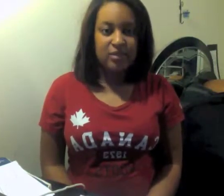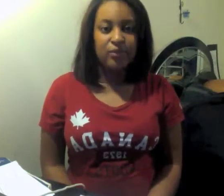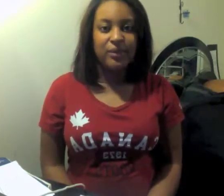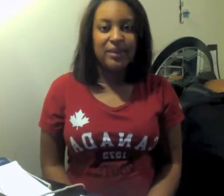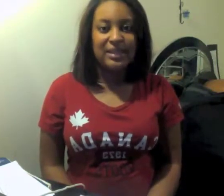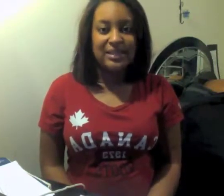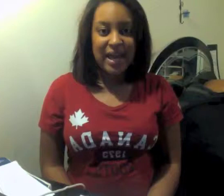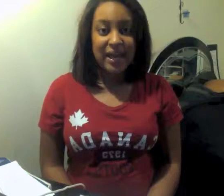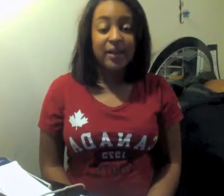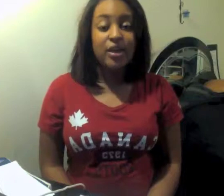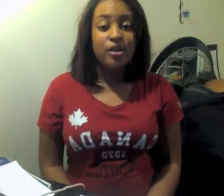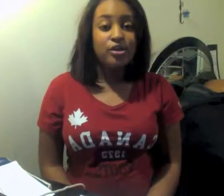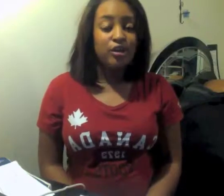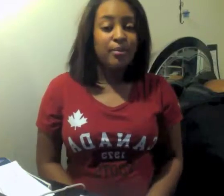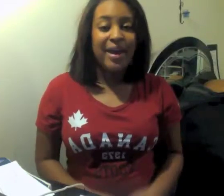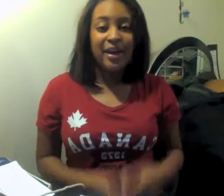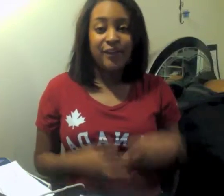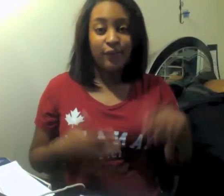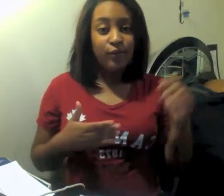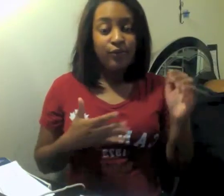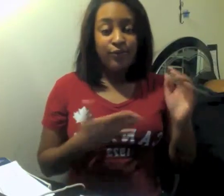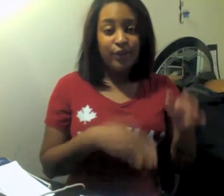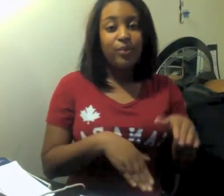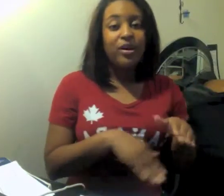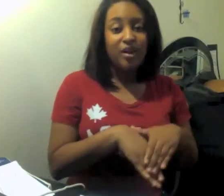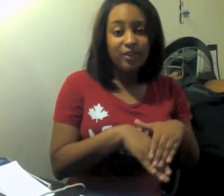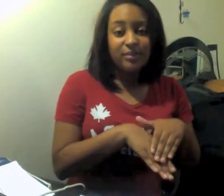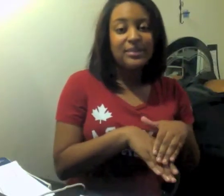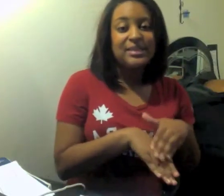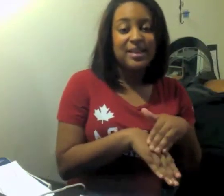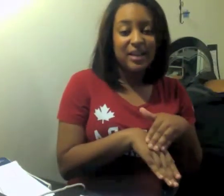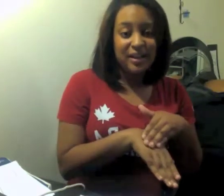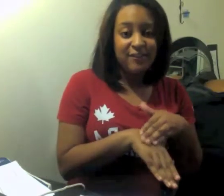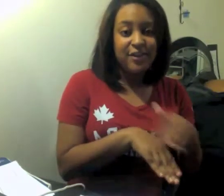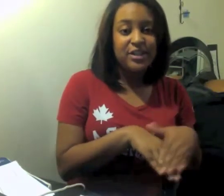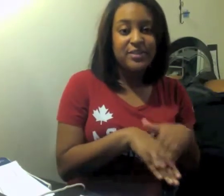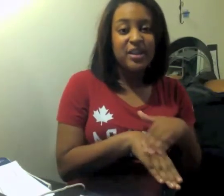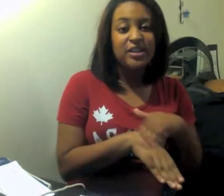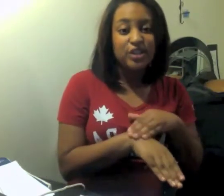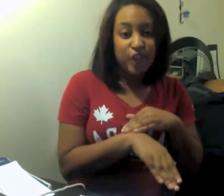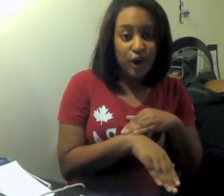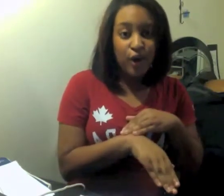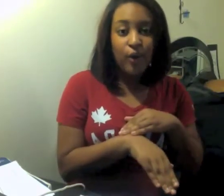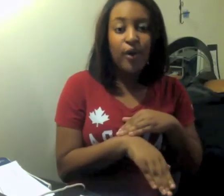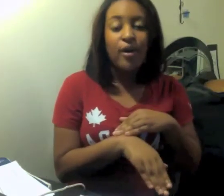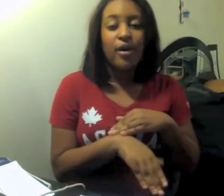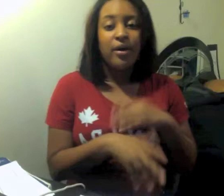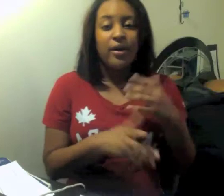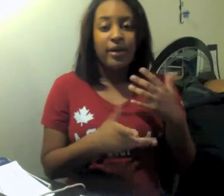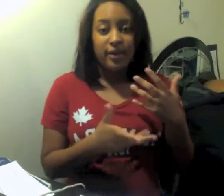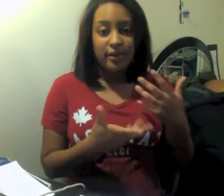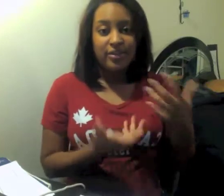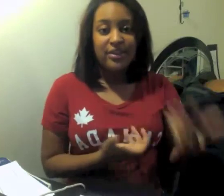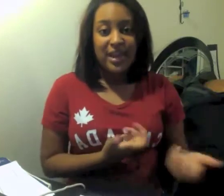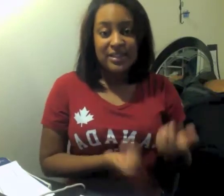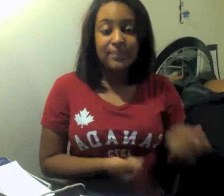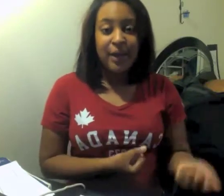when they sign. So no matter if you feel more comfortable fingerspelling slow, that's